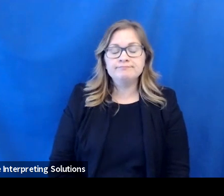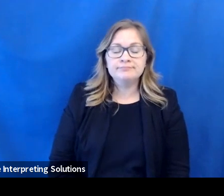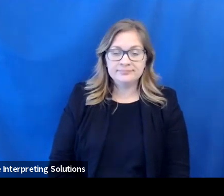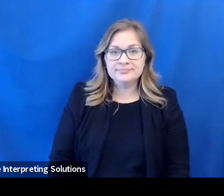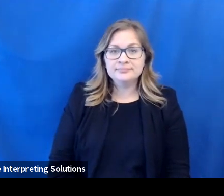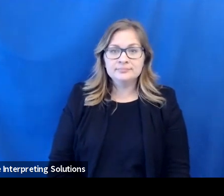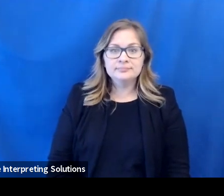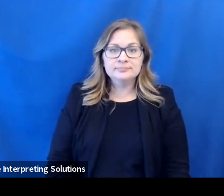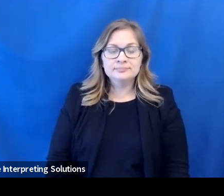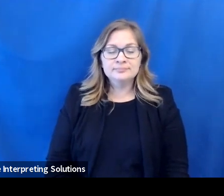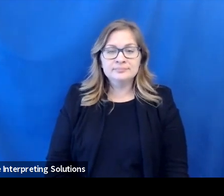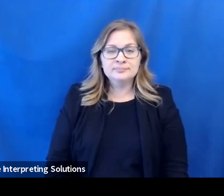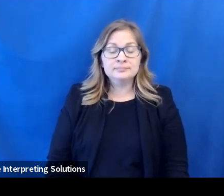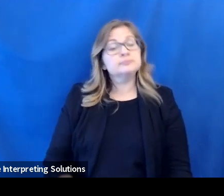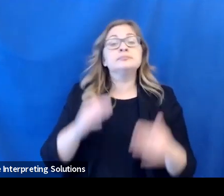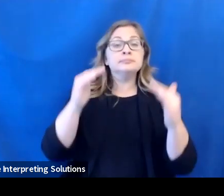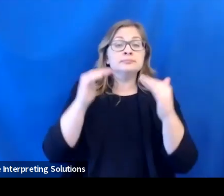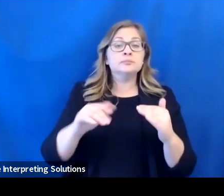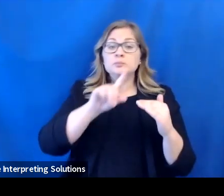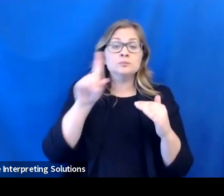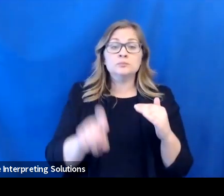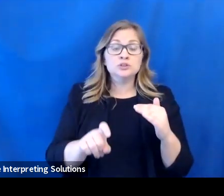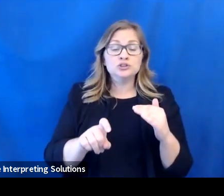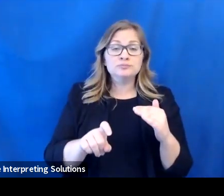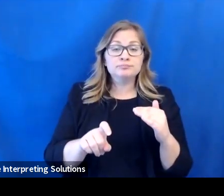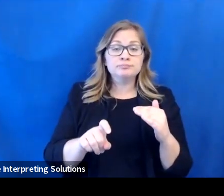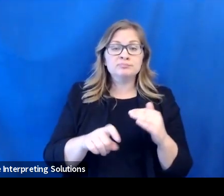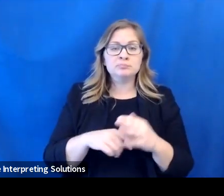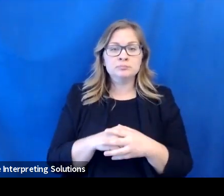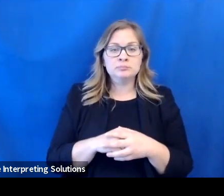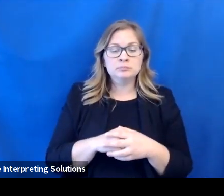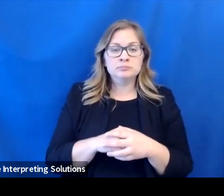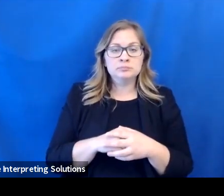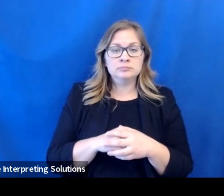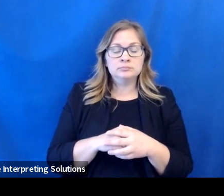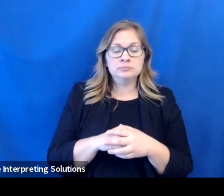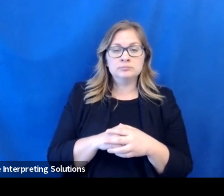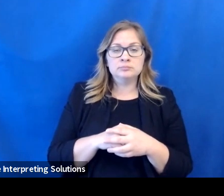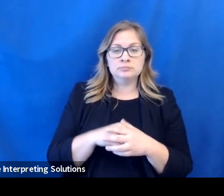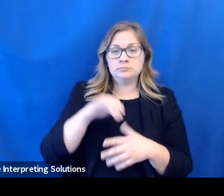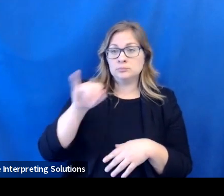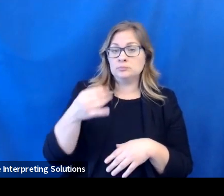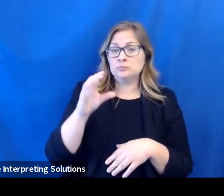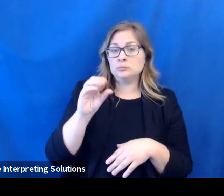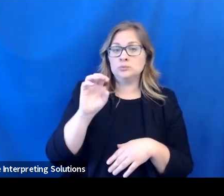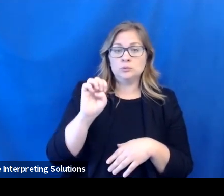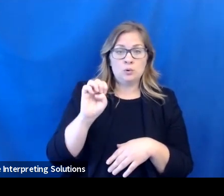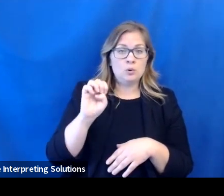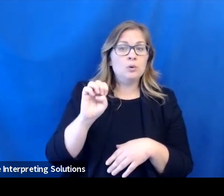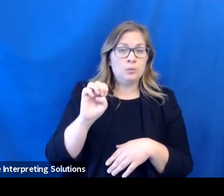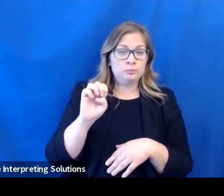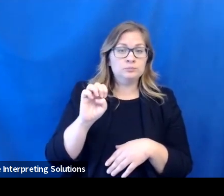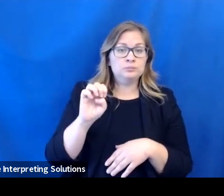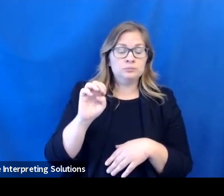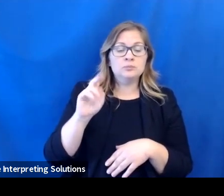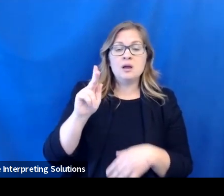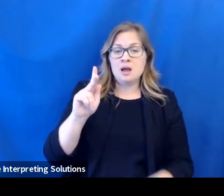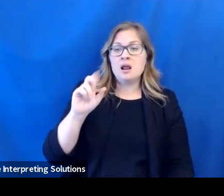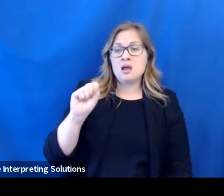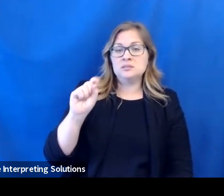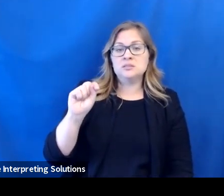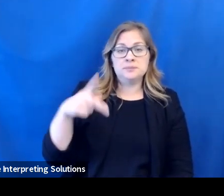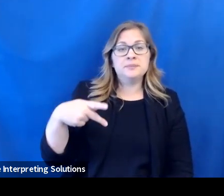Next question comes from the line of Tom Hauser from KSTP-TV. Your line is open. Hello, Governor